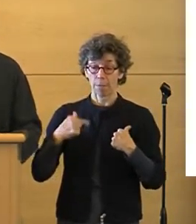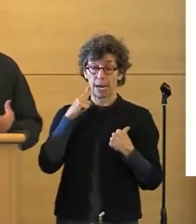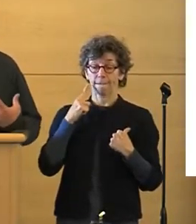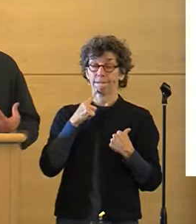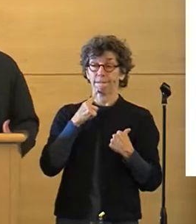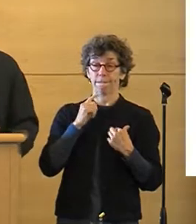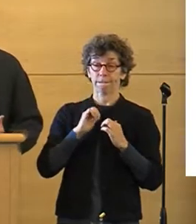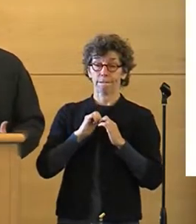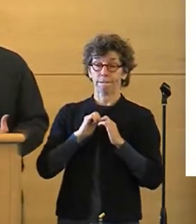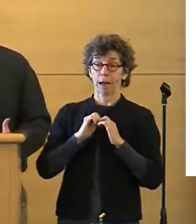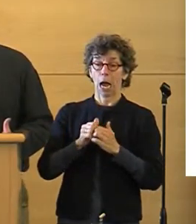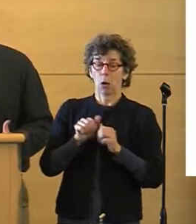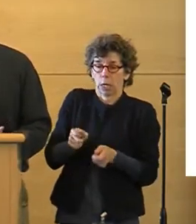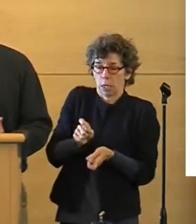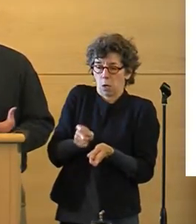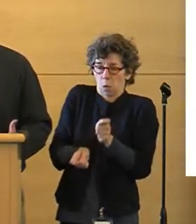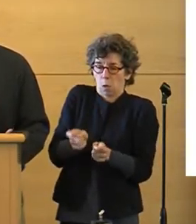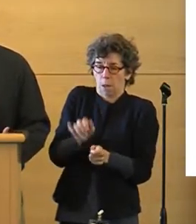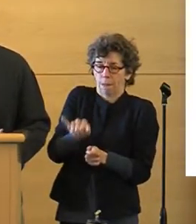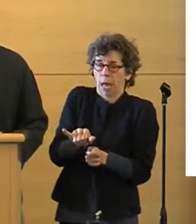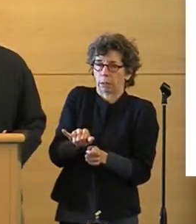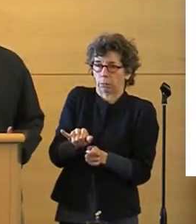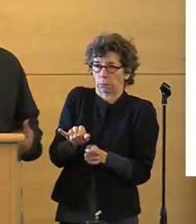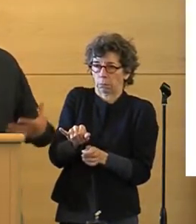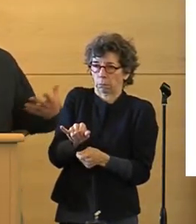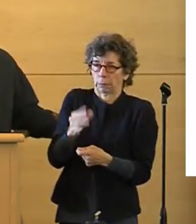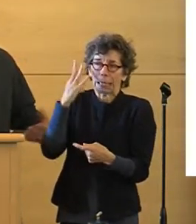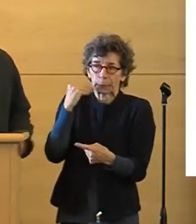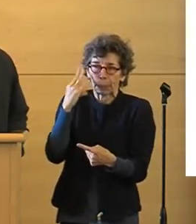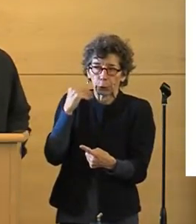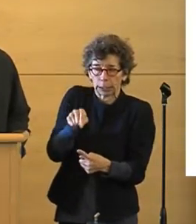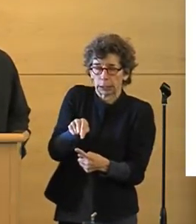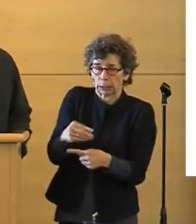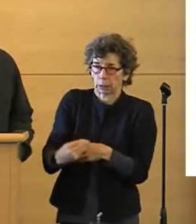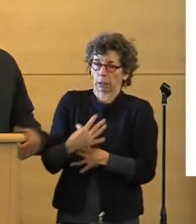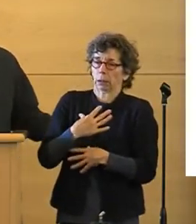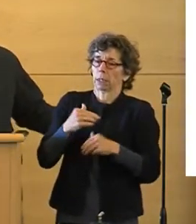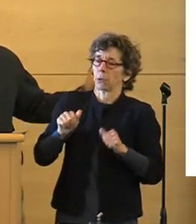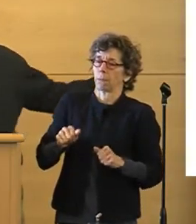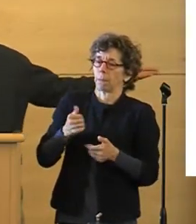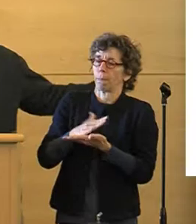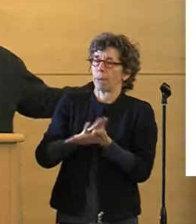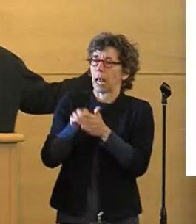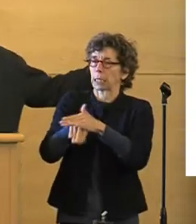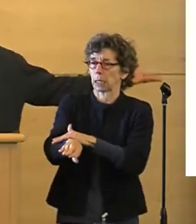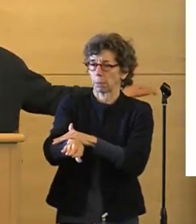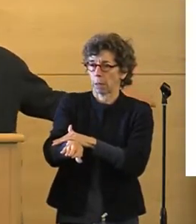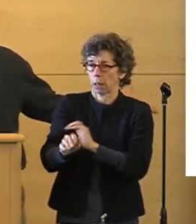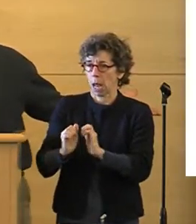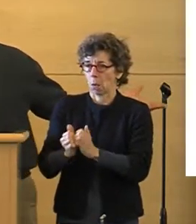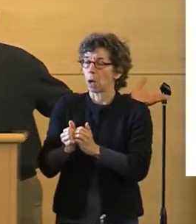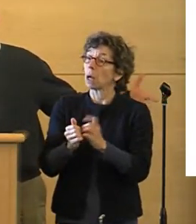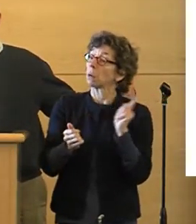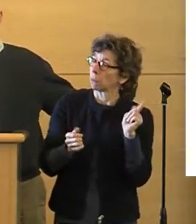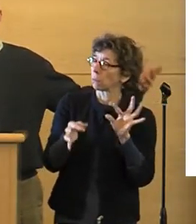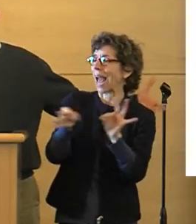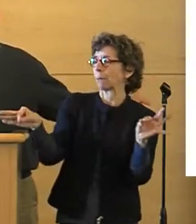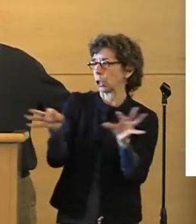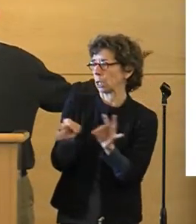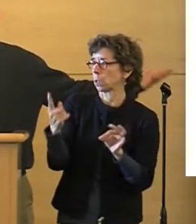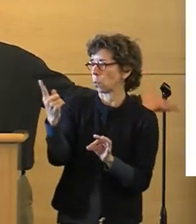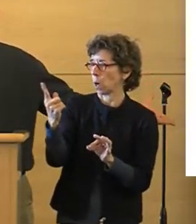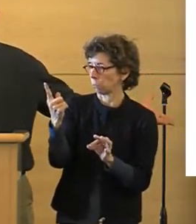communications are things like, can I access it without sound? Is it critical that I be able to hear this? And